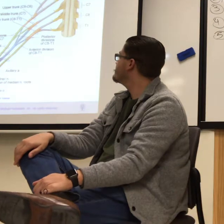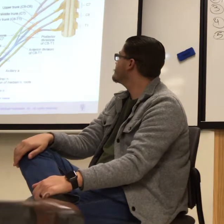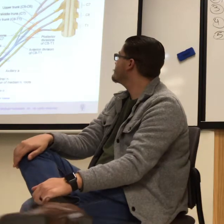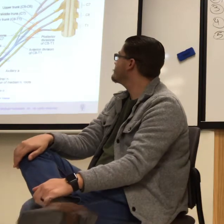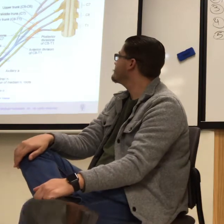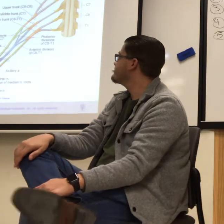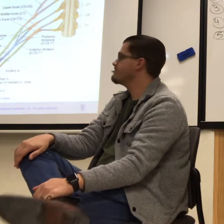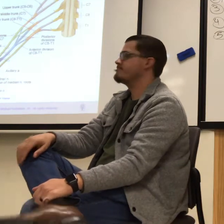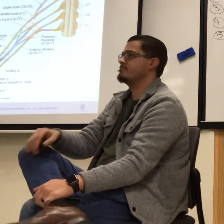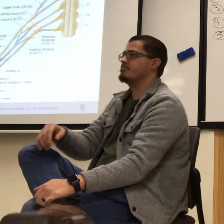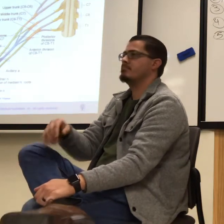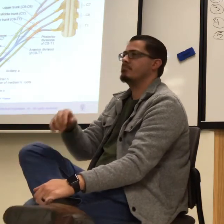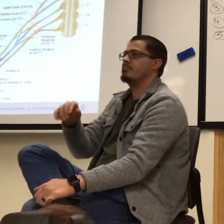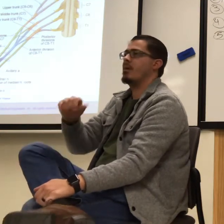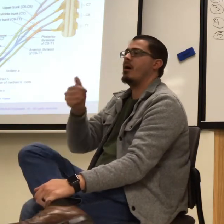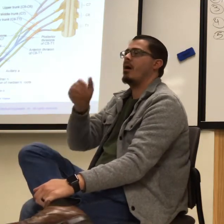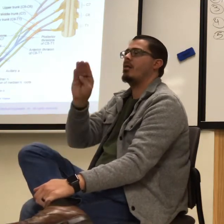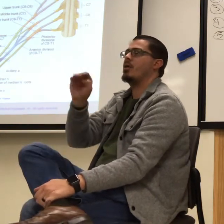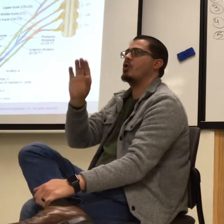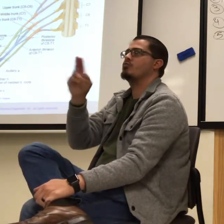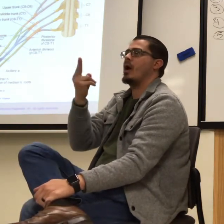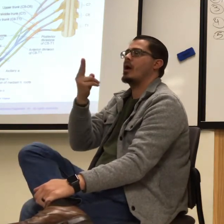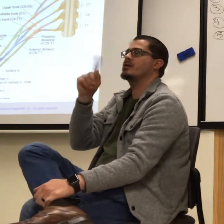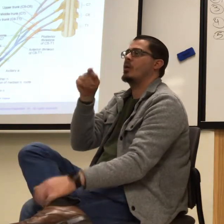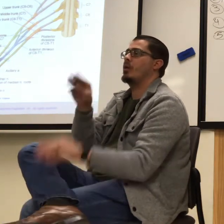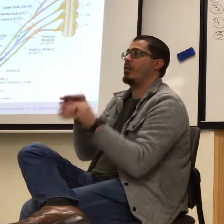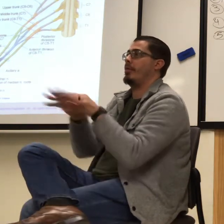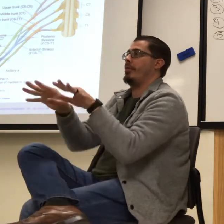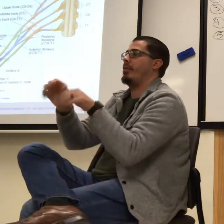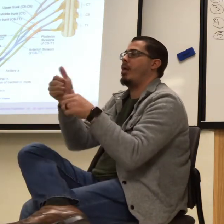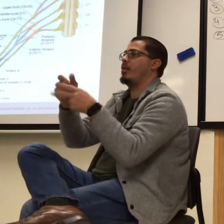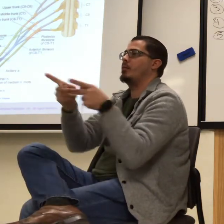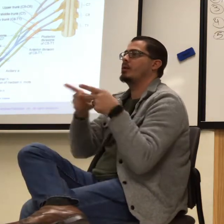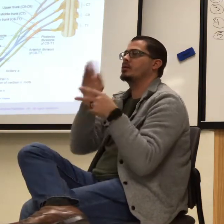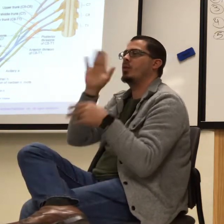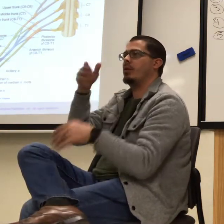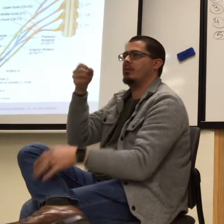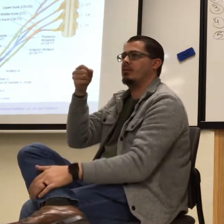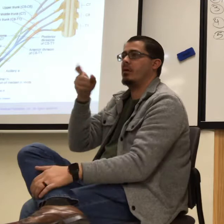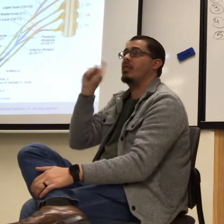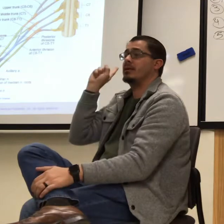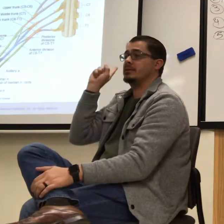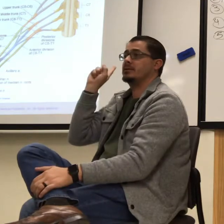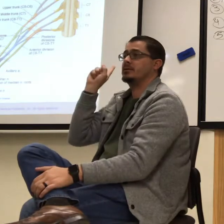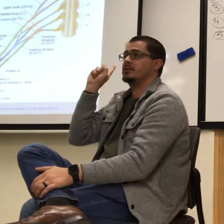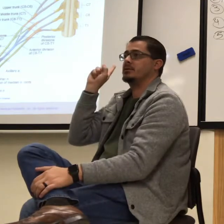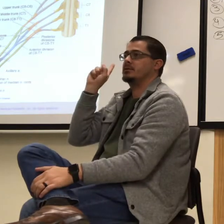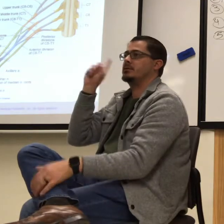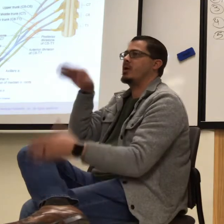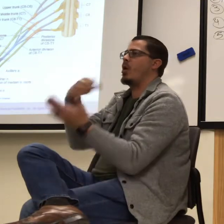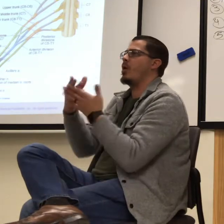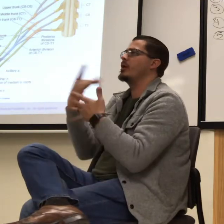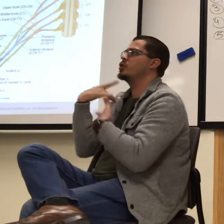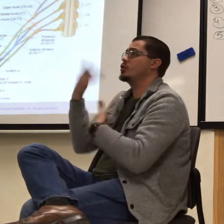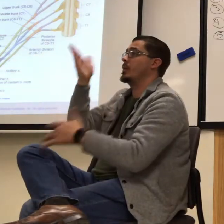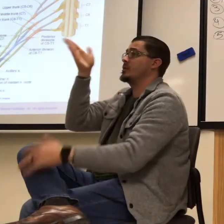there are other branches that branch off other places. We'll get to it. But this is pretty much all that's usually presented when